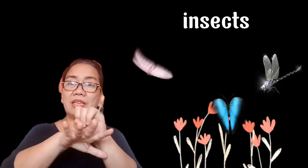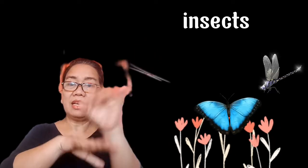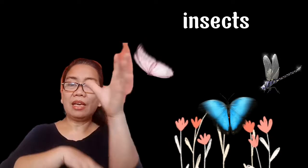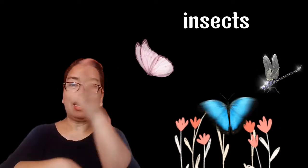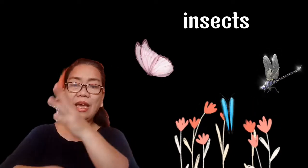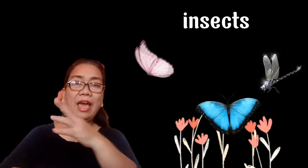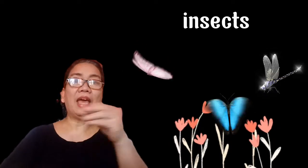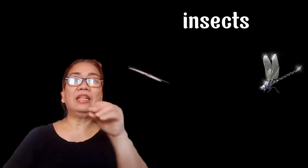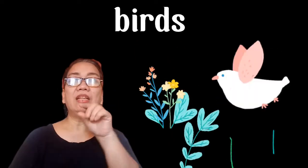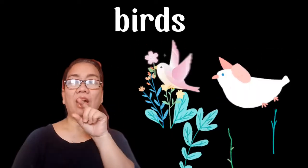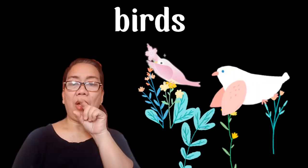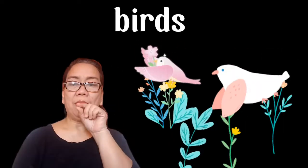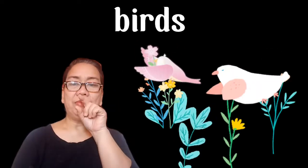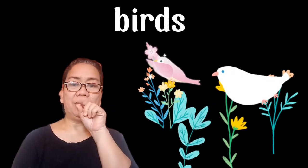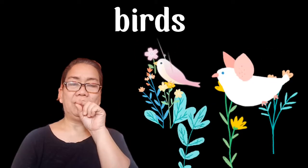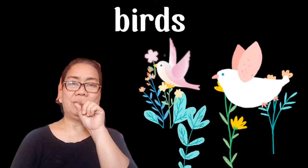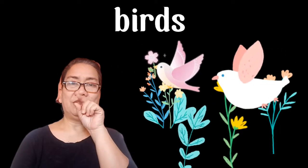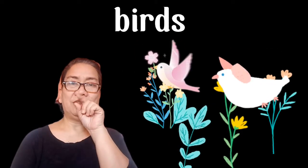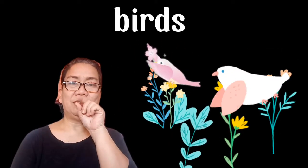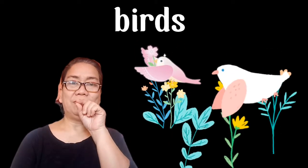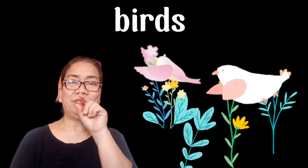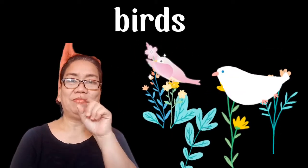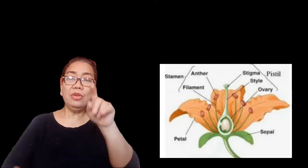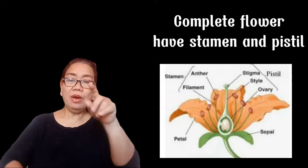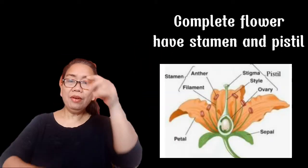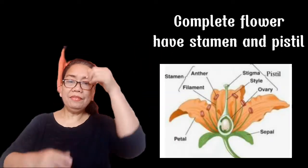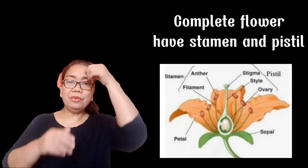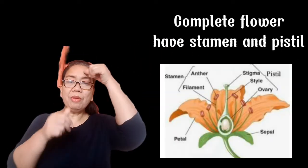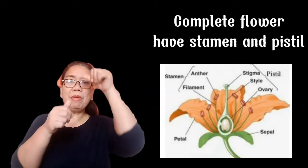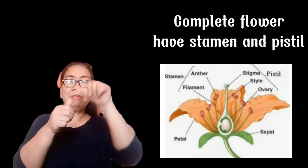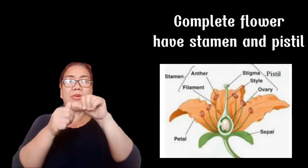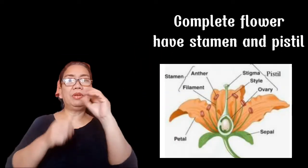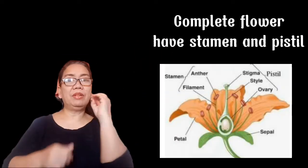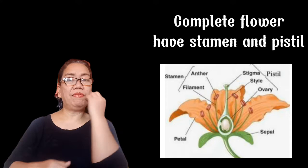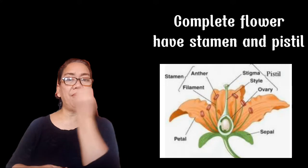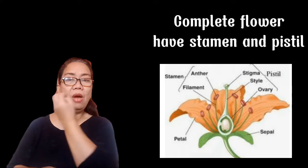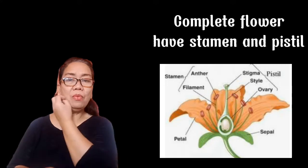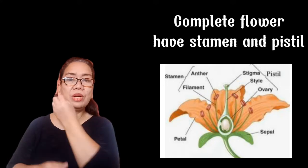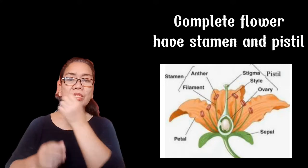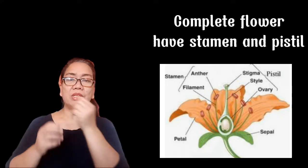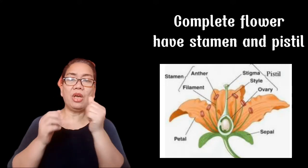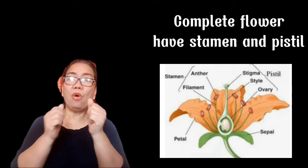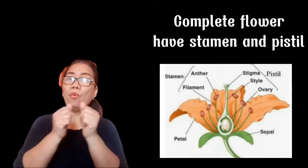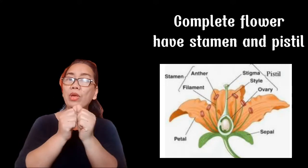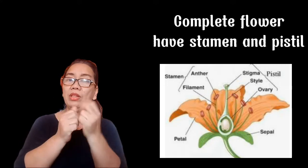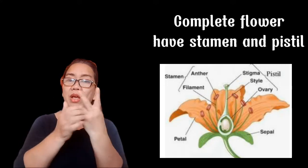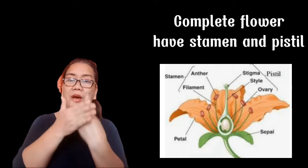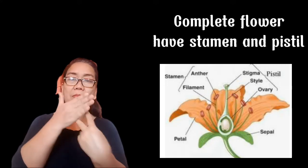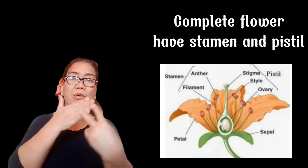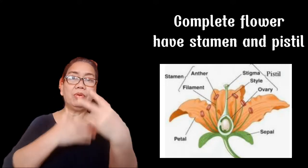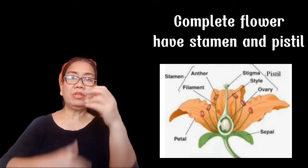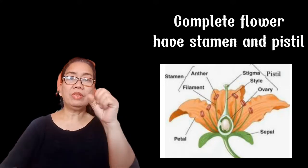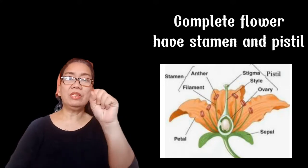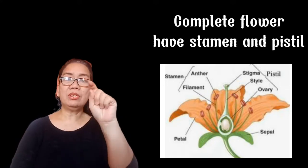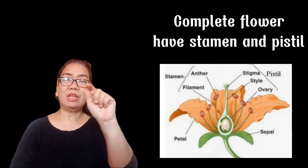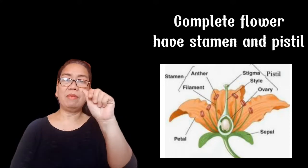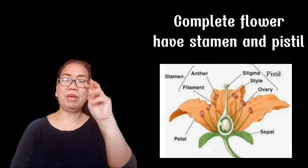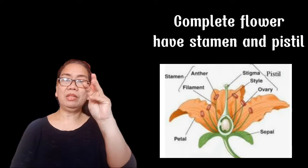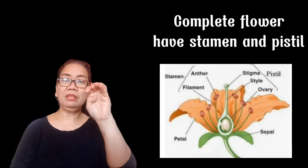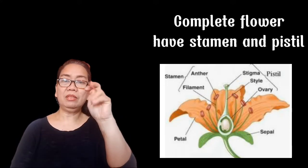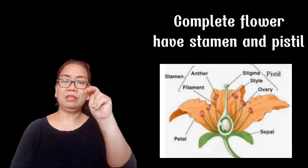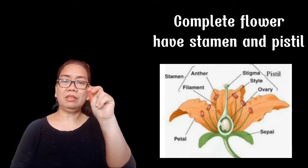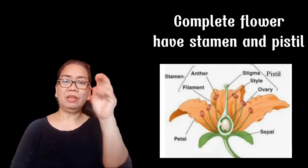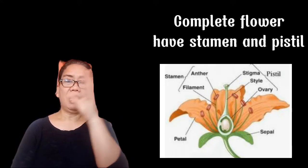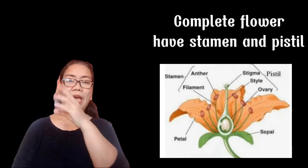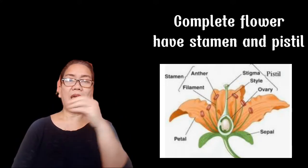insects, and birds. You have to remember that flowers with both the